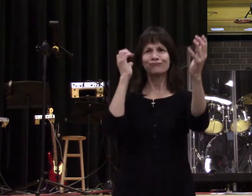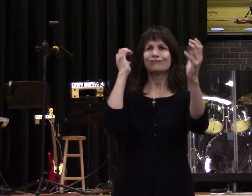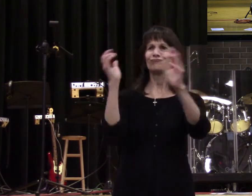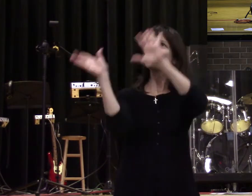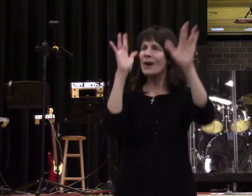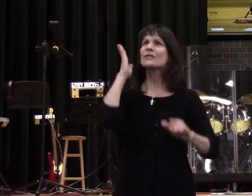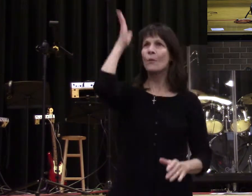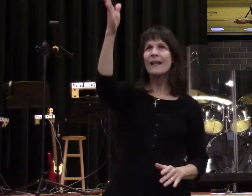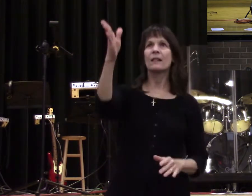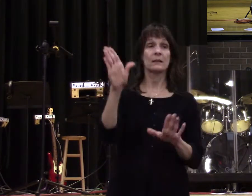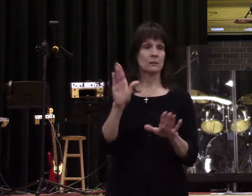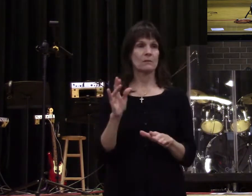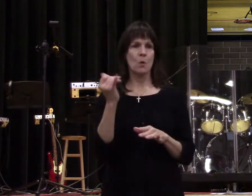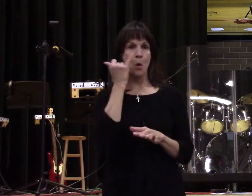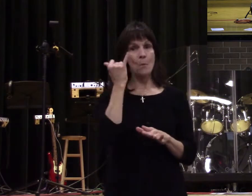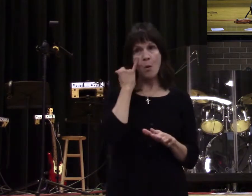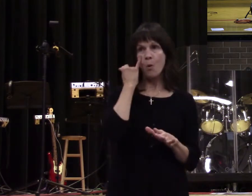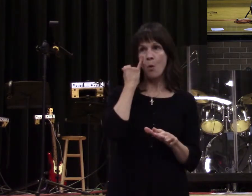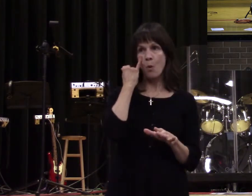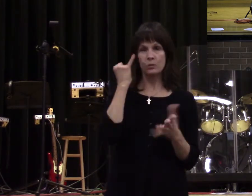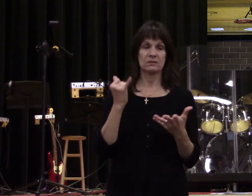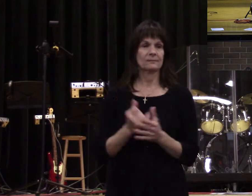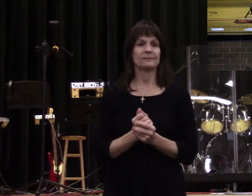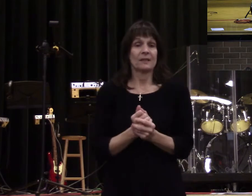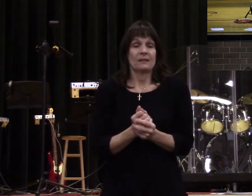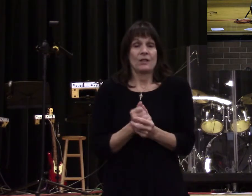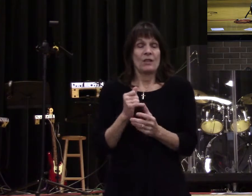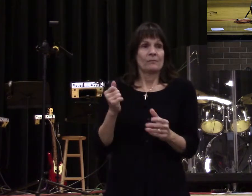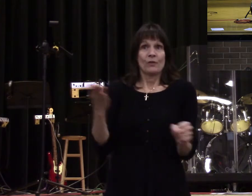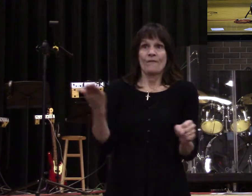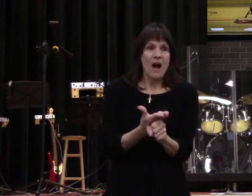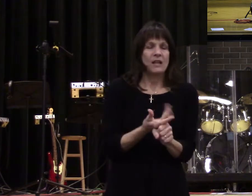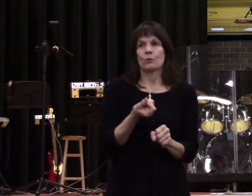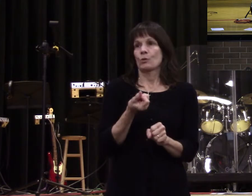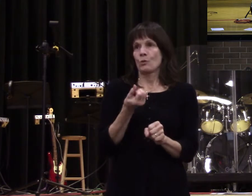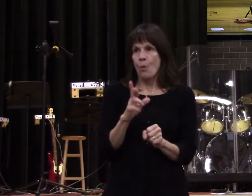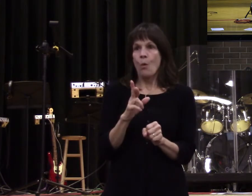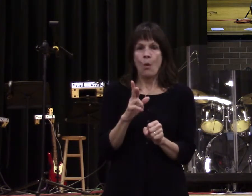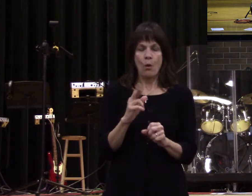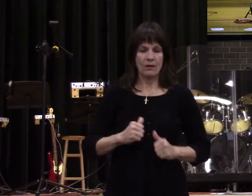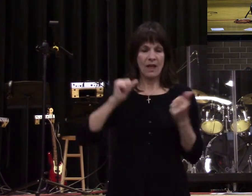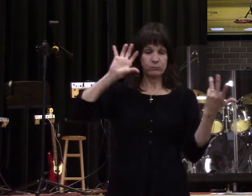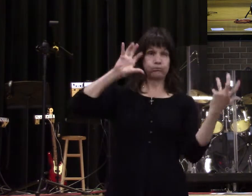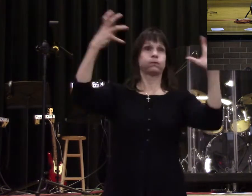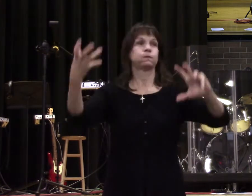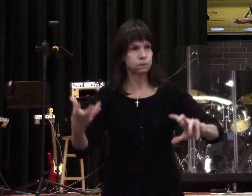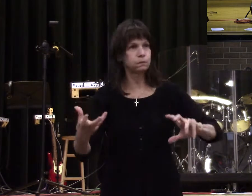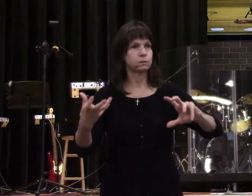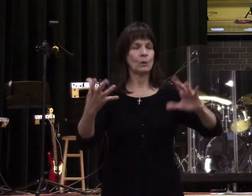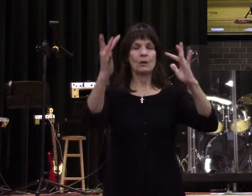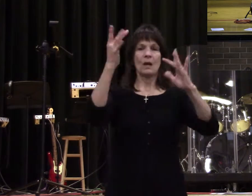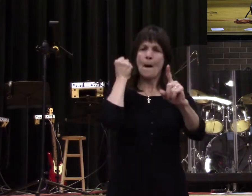Your job could be gone. It doesn't matter. Hallelujah. You have a reason to sing joyfully. He saved your soul. Somebody say amen. And